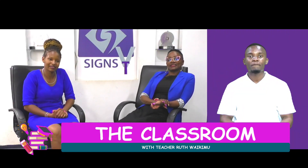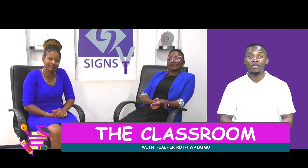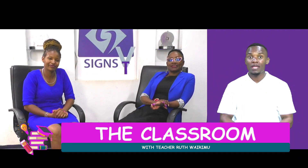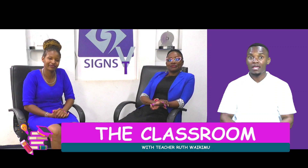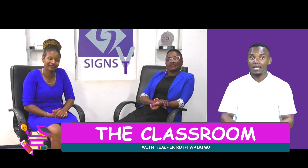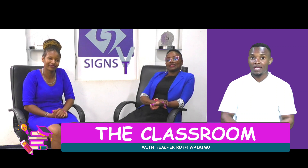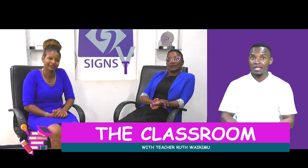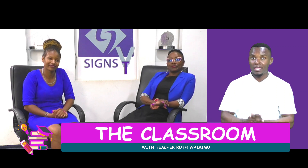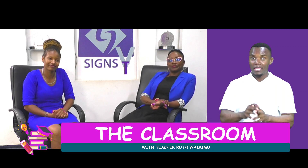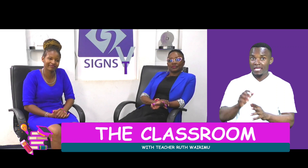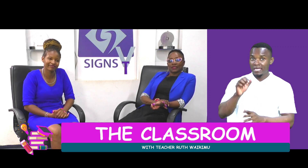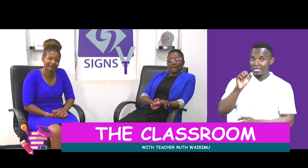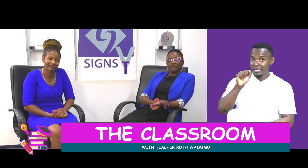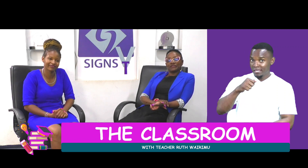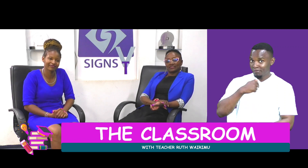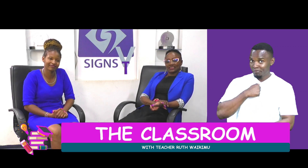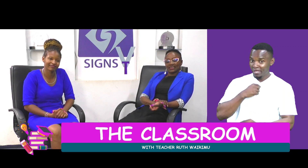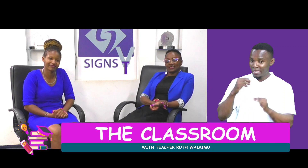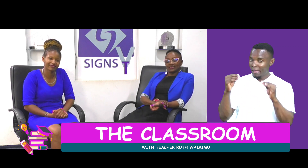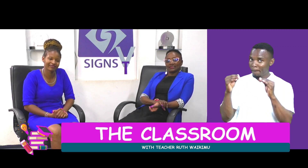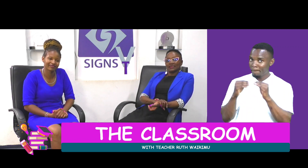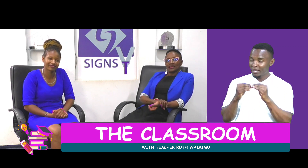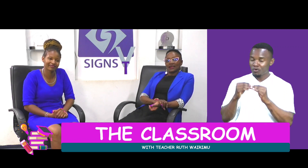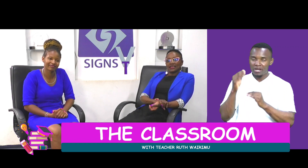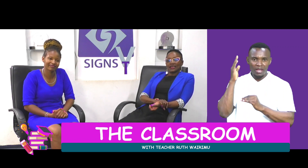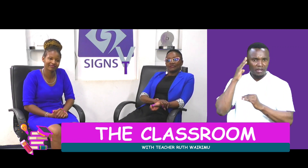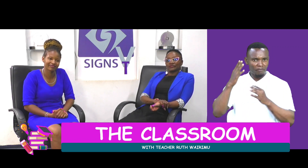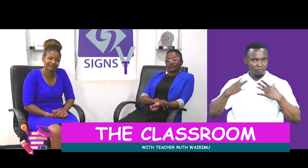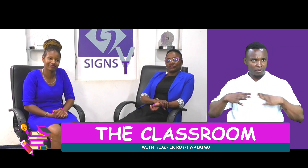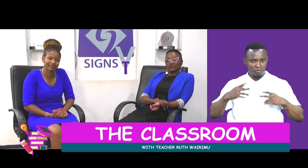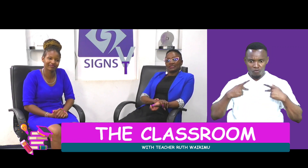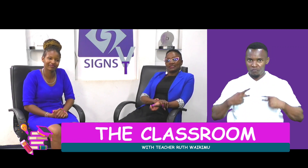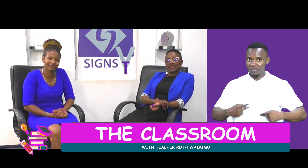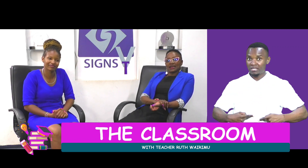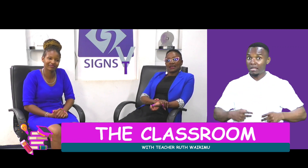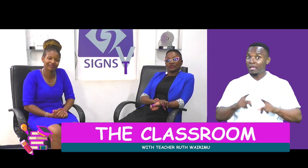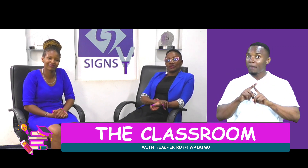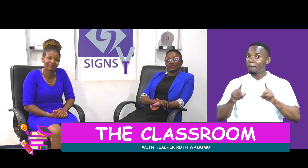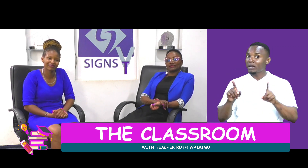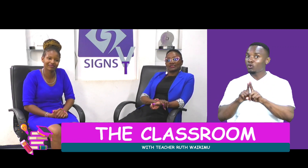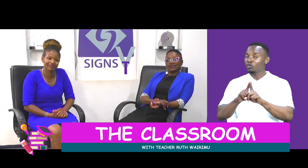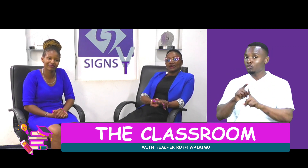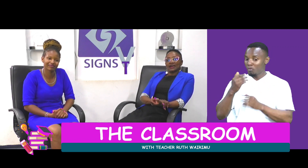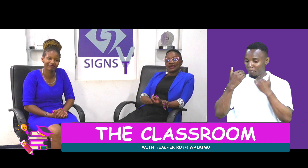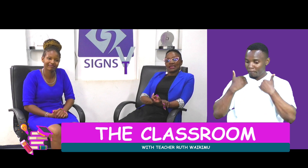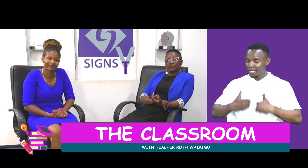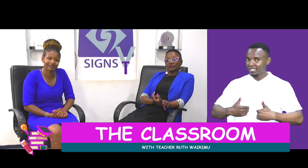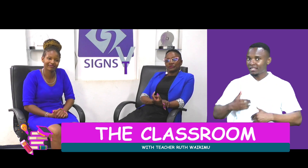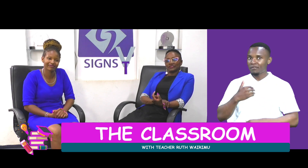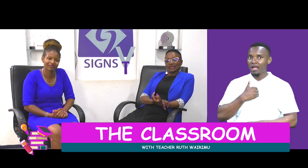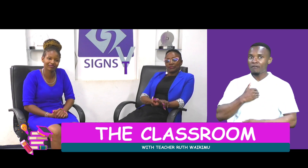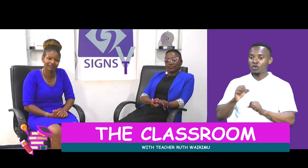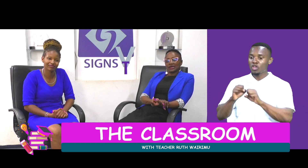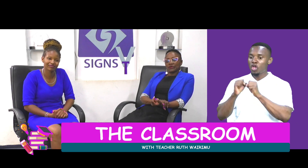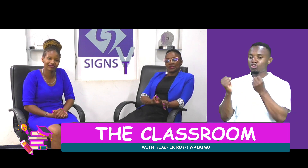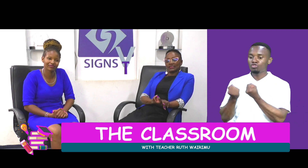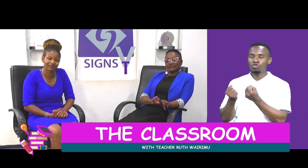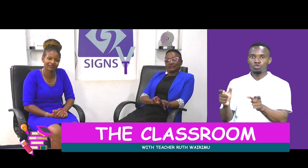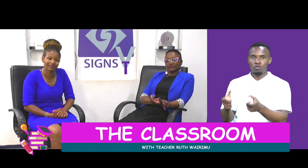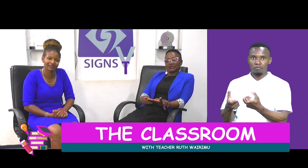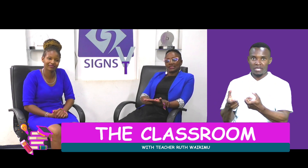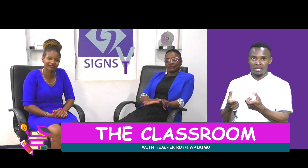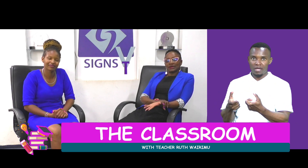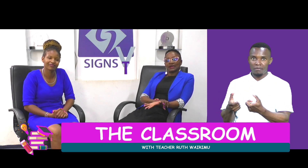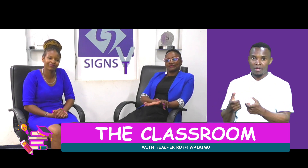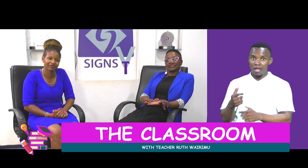Despite the fact that I meet them physically, I have social media handles. I am on WhatsApp. I will